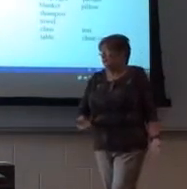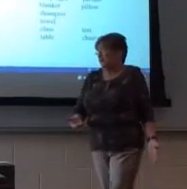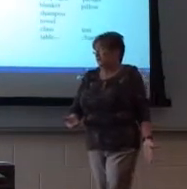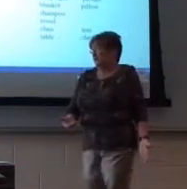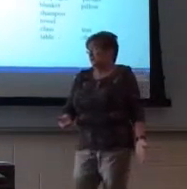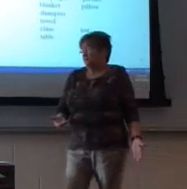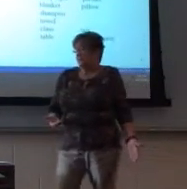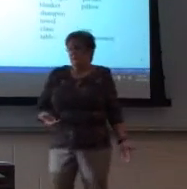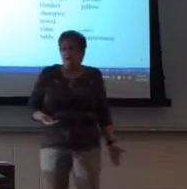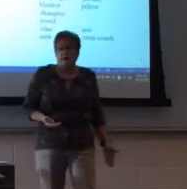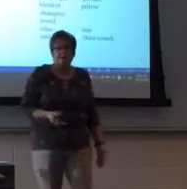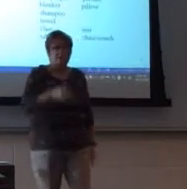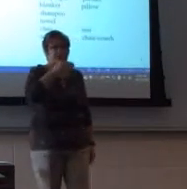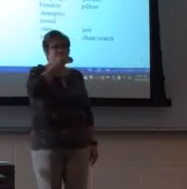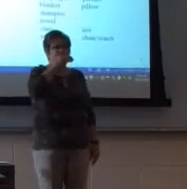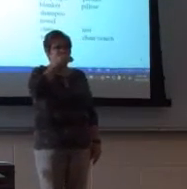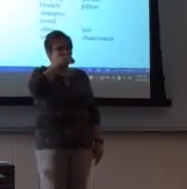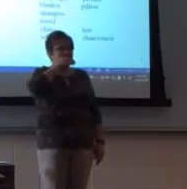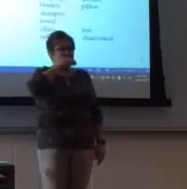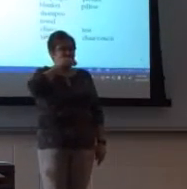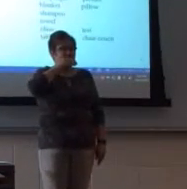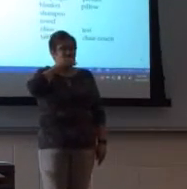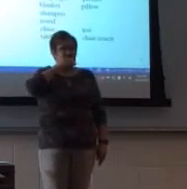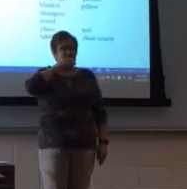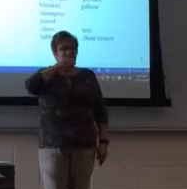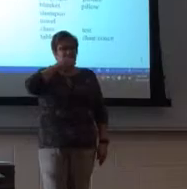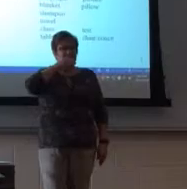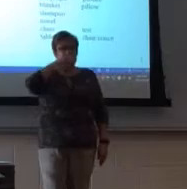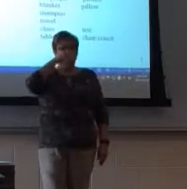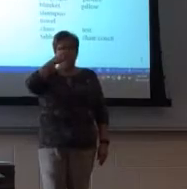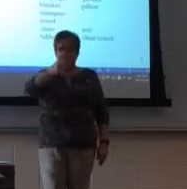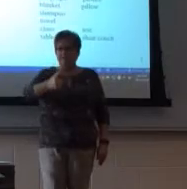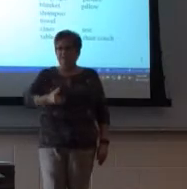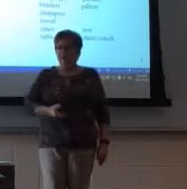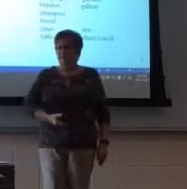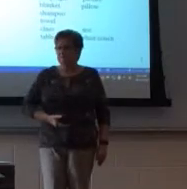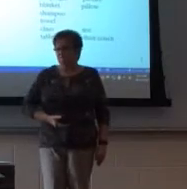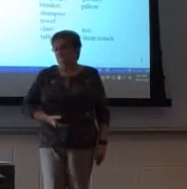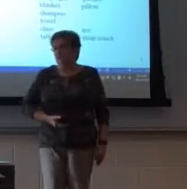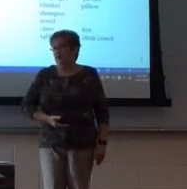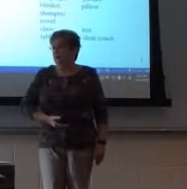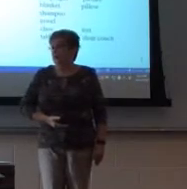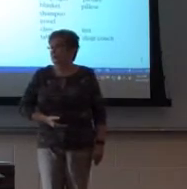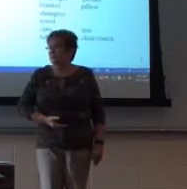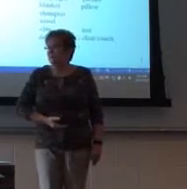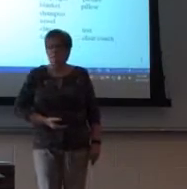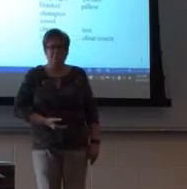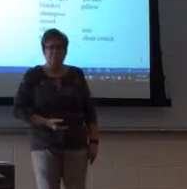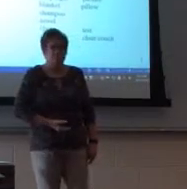belly. Okay? So it's a C from here that comes out kind of to represent beard and